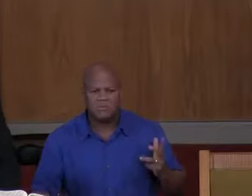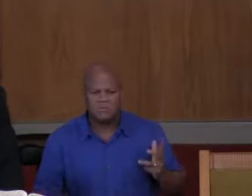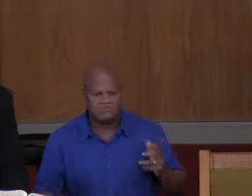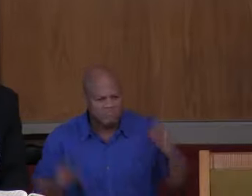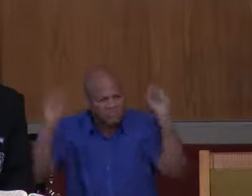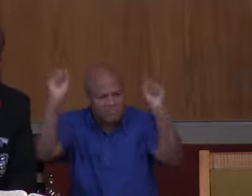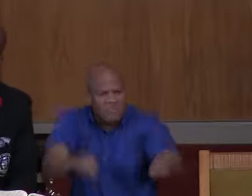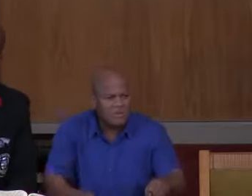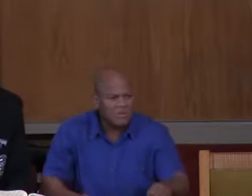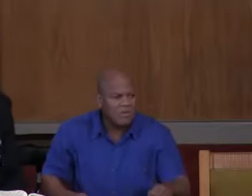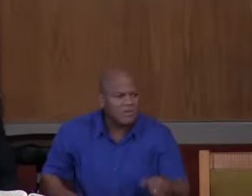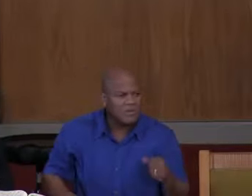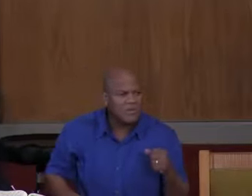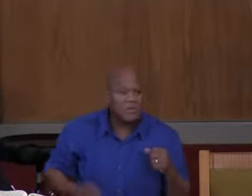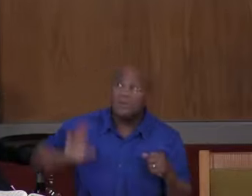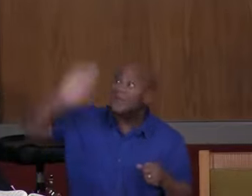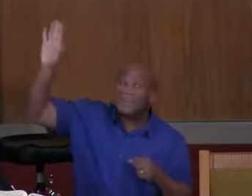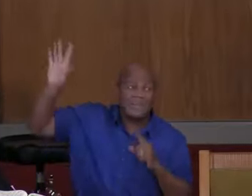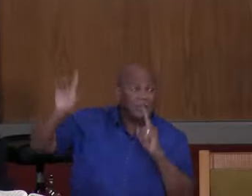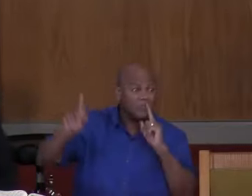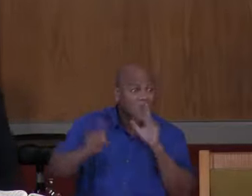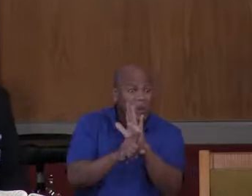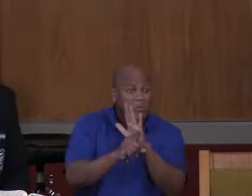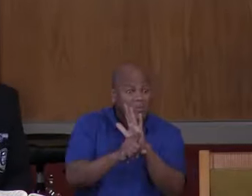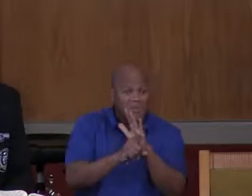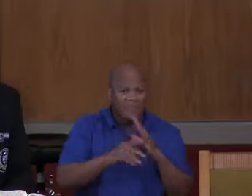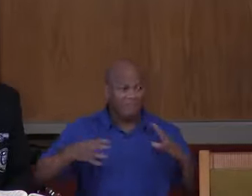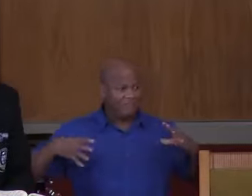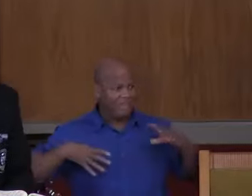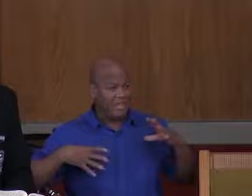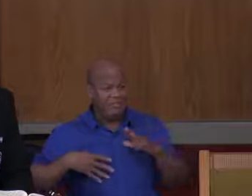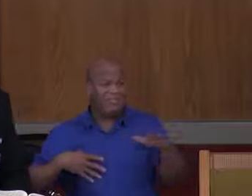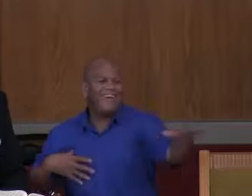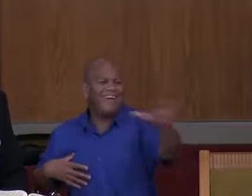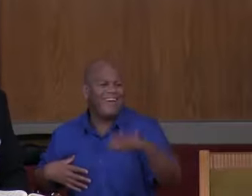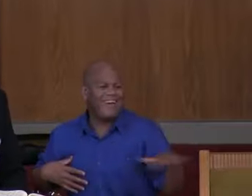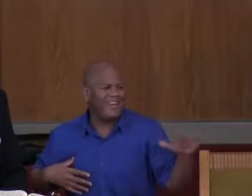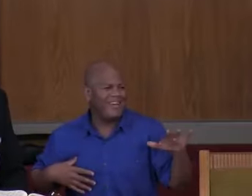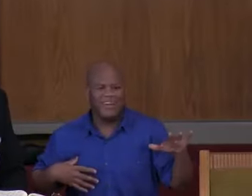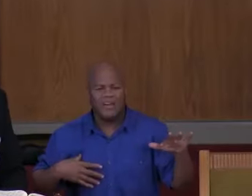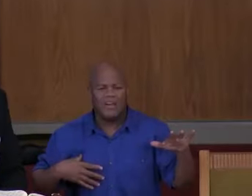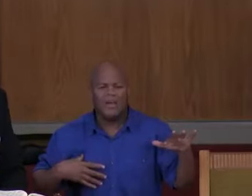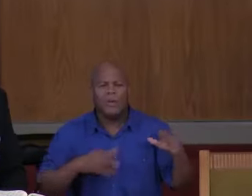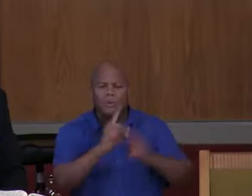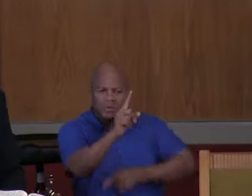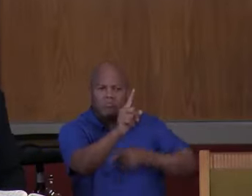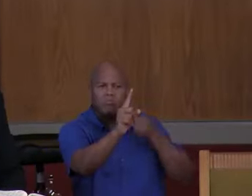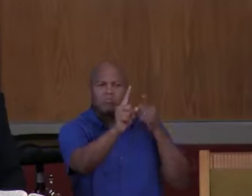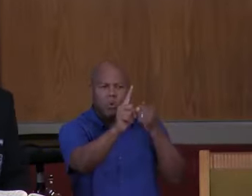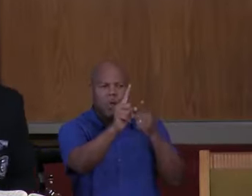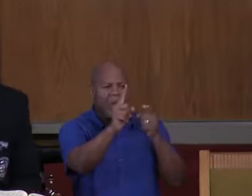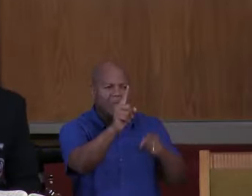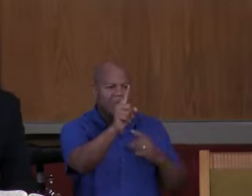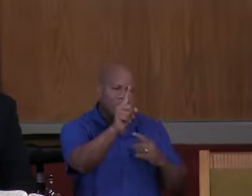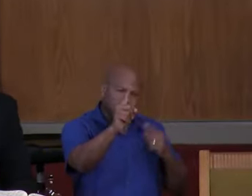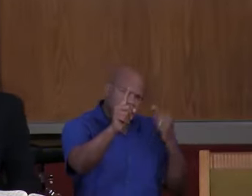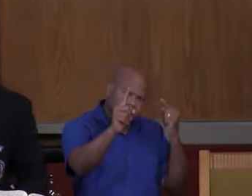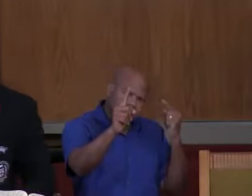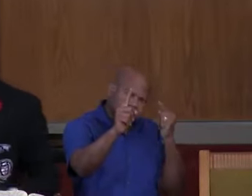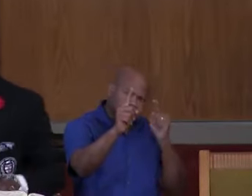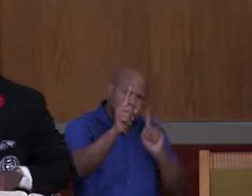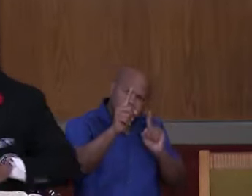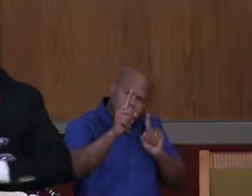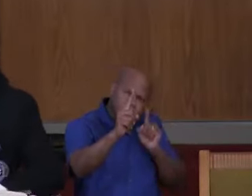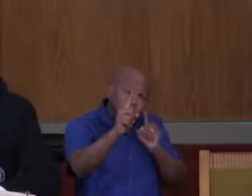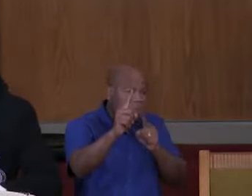The promise of God is not a vacation spot. It's a destiny. See, we think it's a